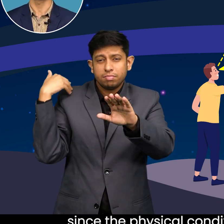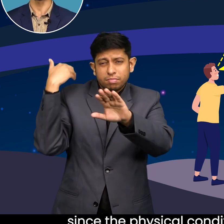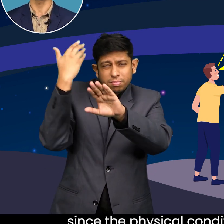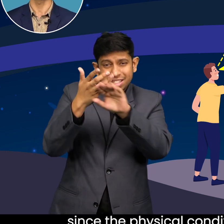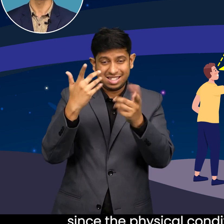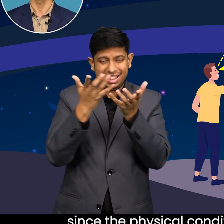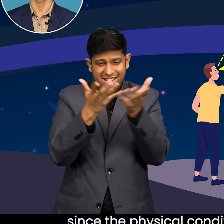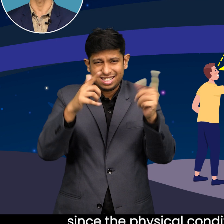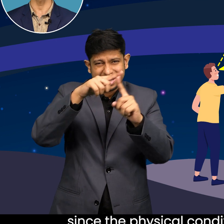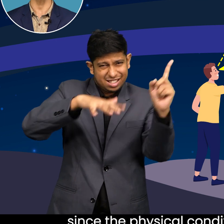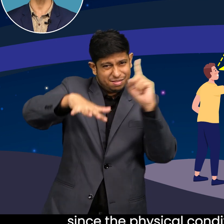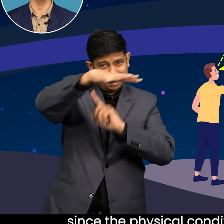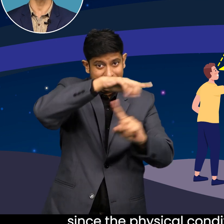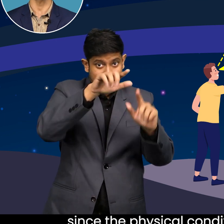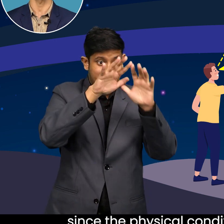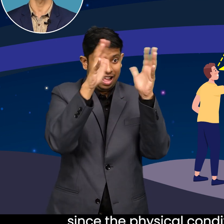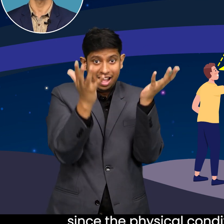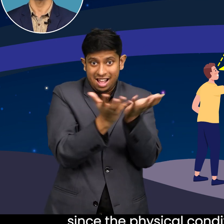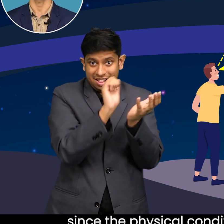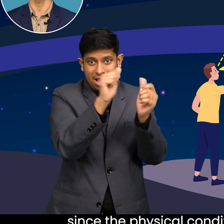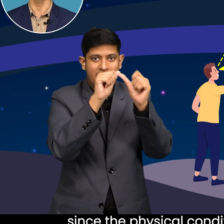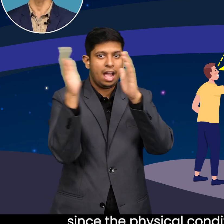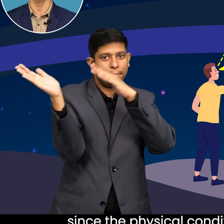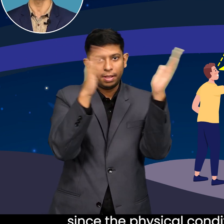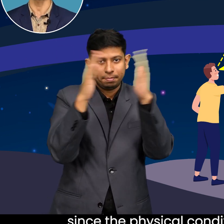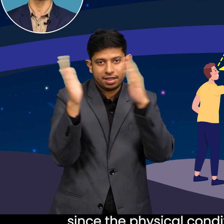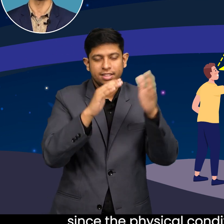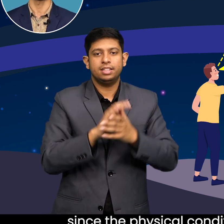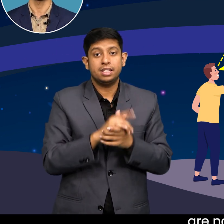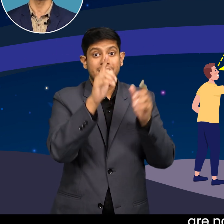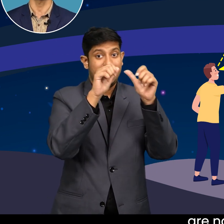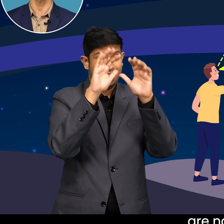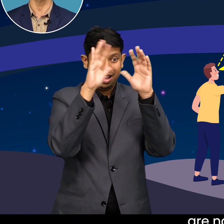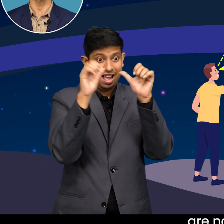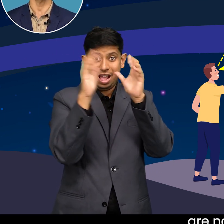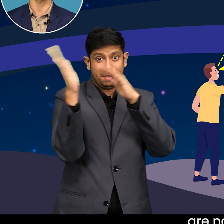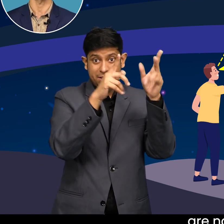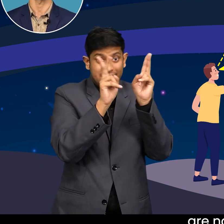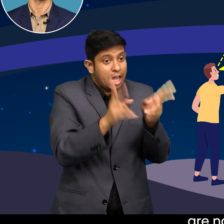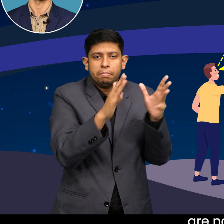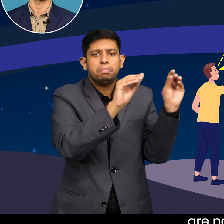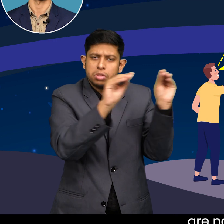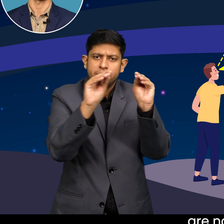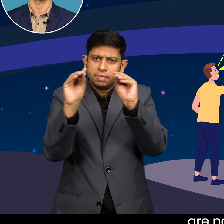since the physical conditions of the earth's atmosphere are not stationary.